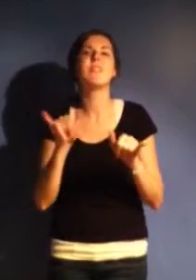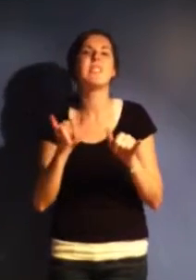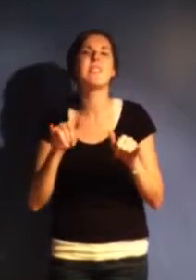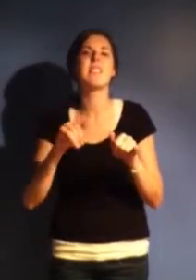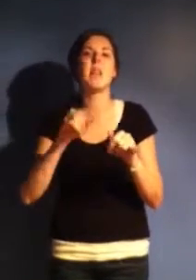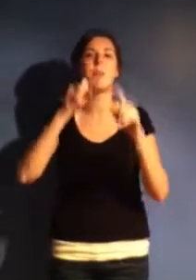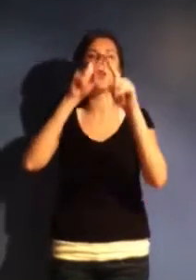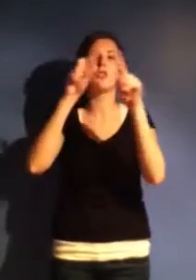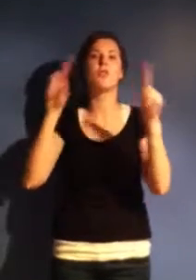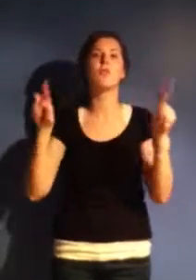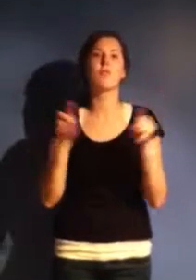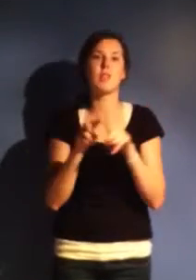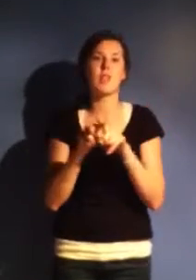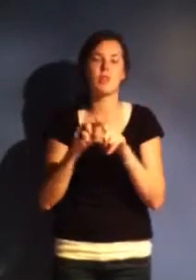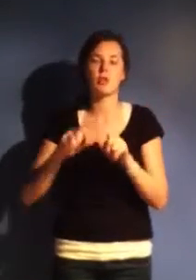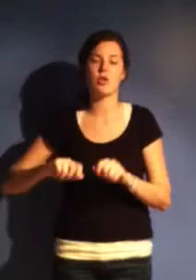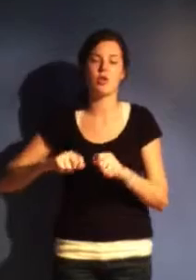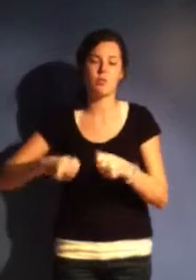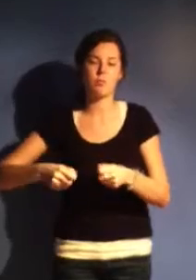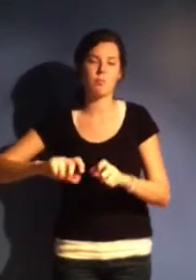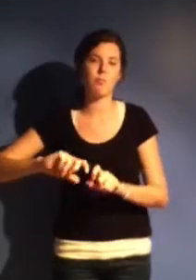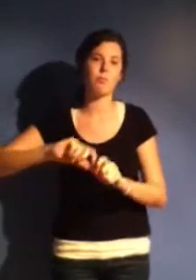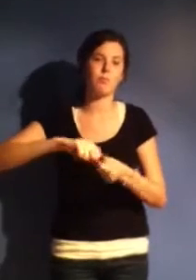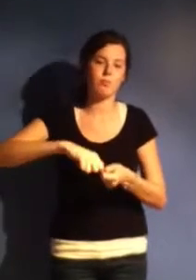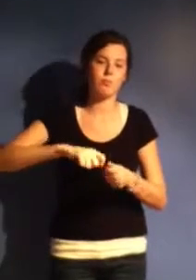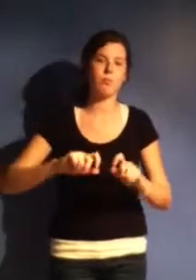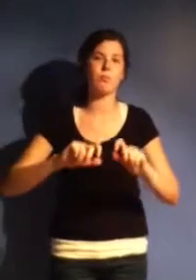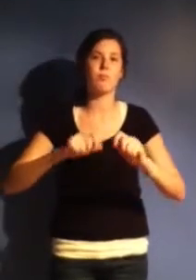until you have a triangle. The very end of the dough needs to be